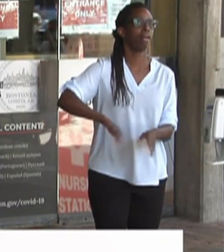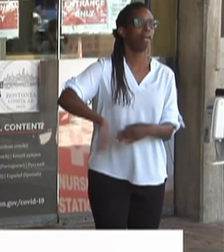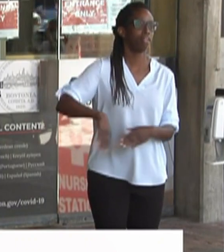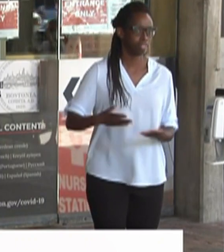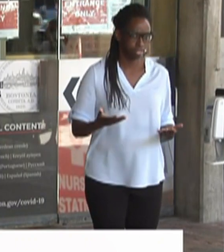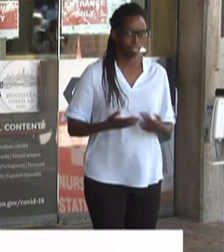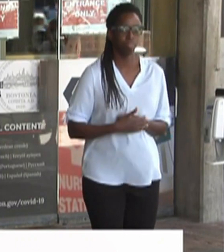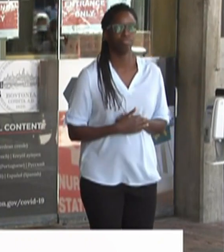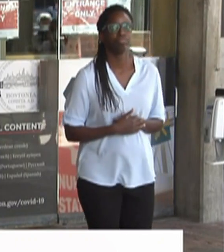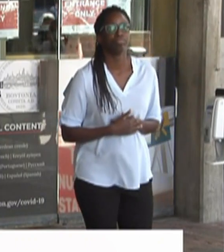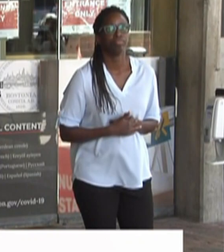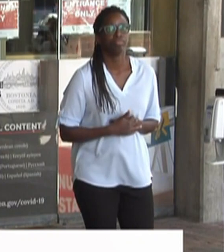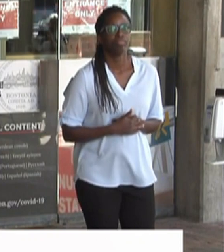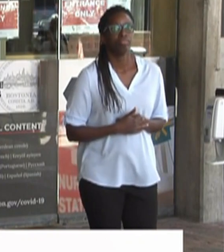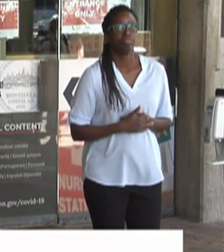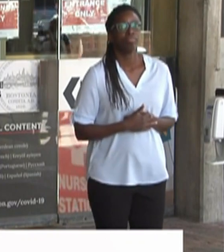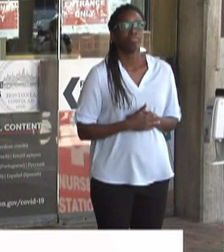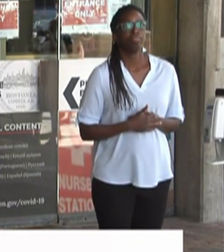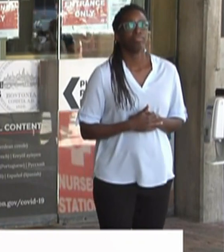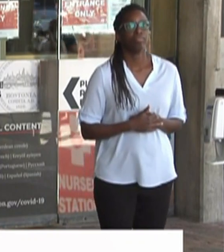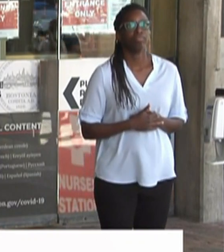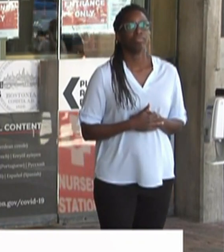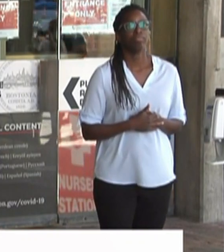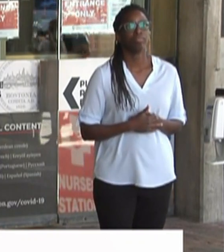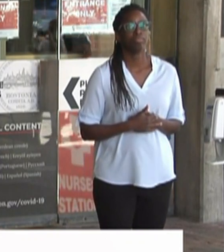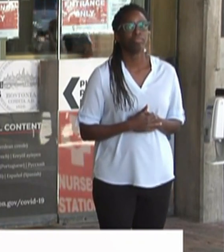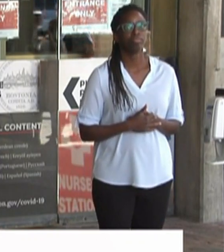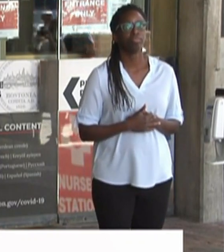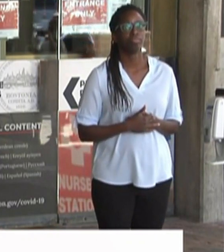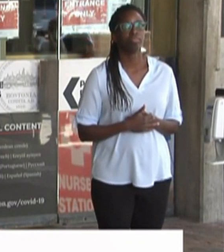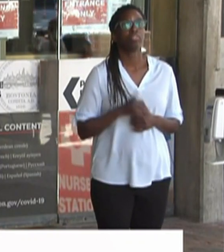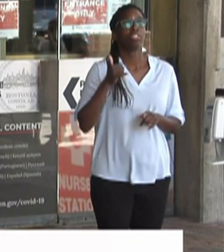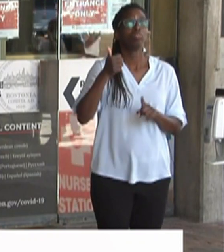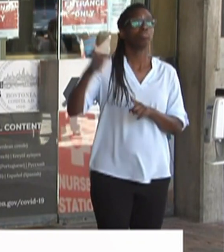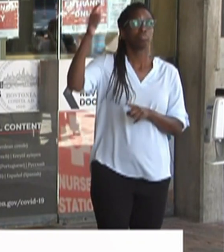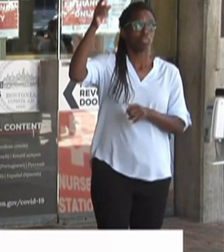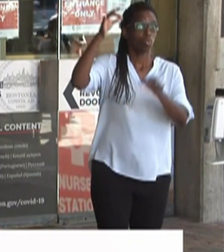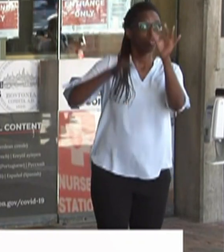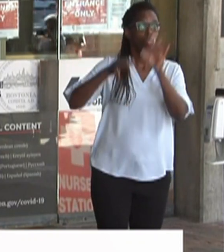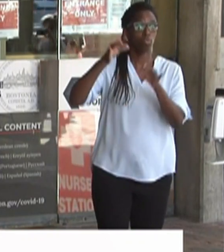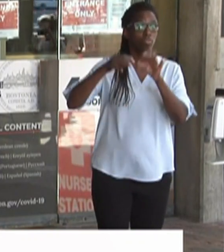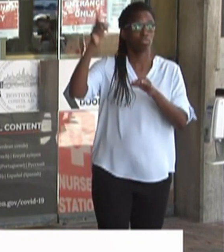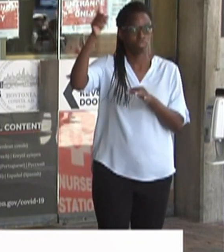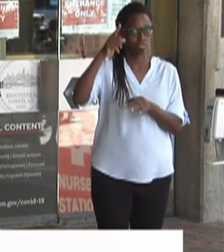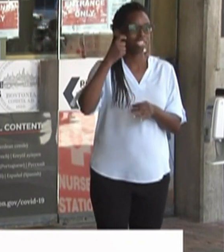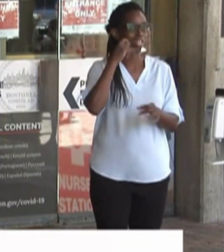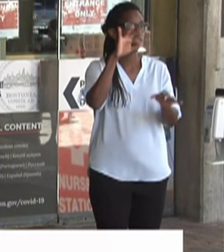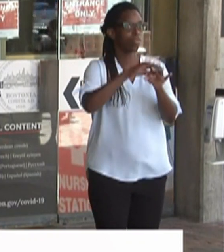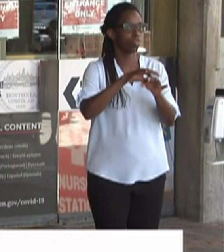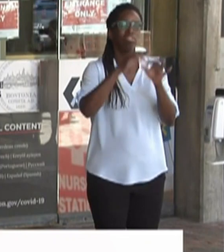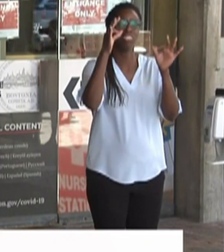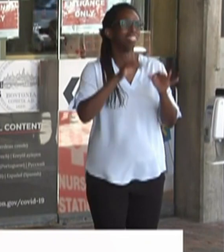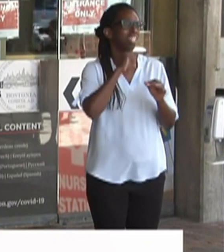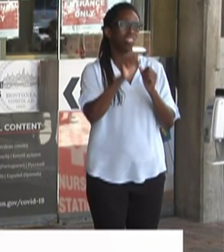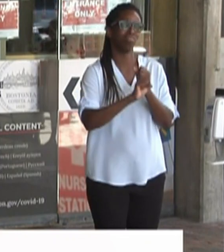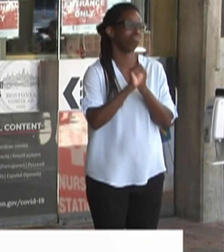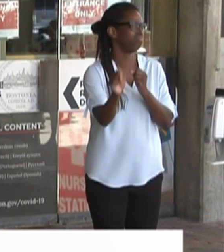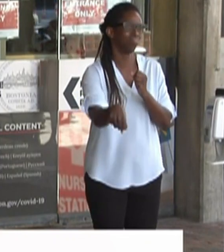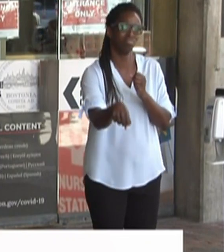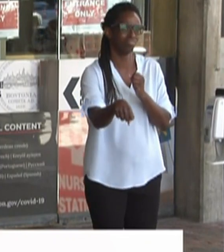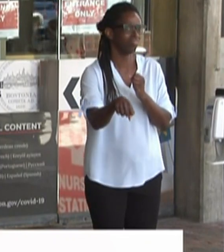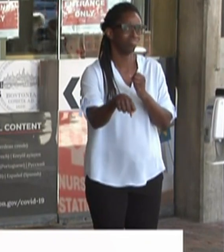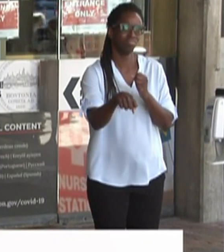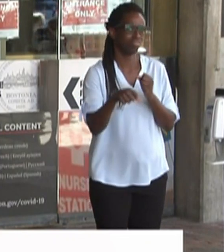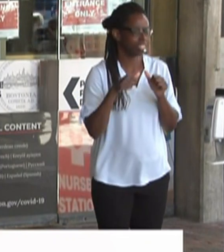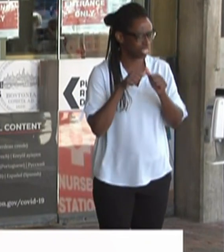vote it down, but the fact is that if somebody mails a ballot in, and this year we're in unique circumstances because we